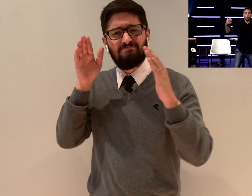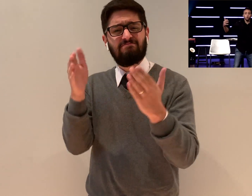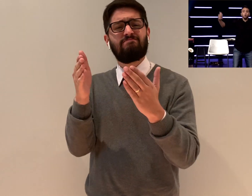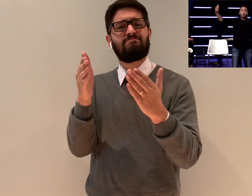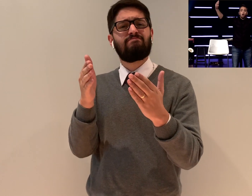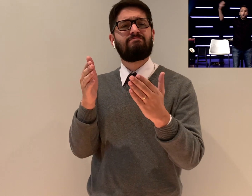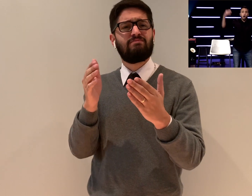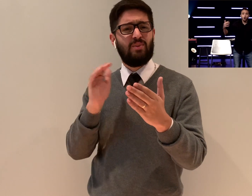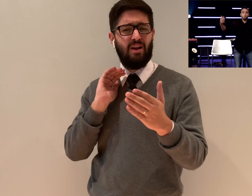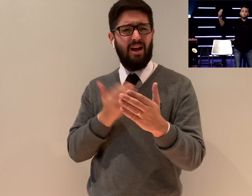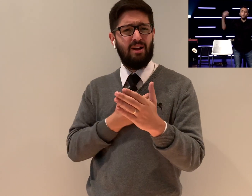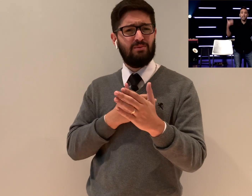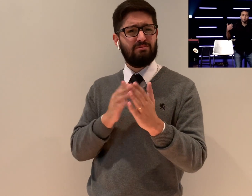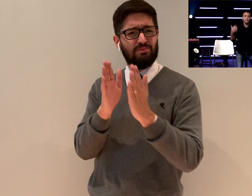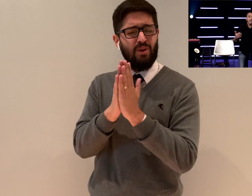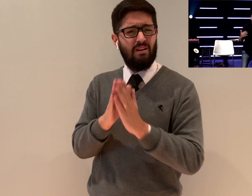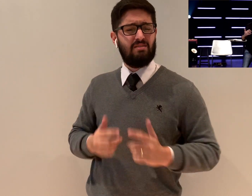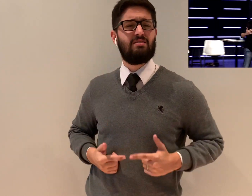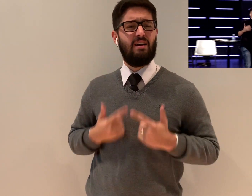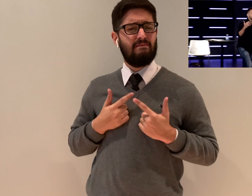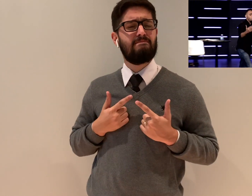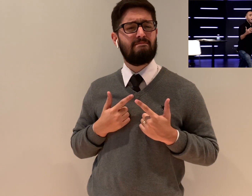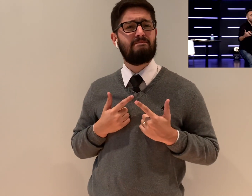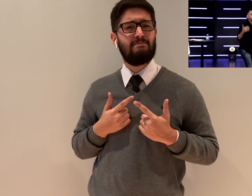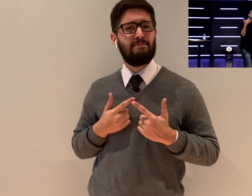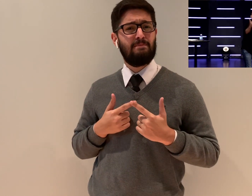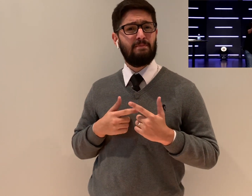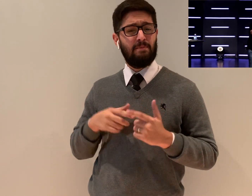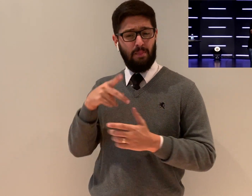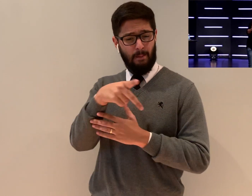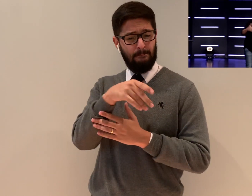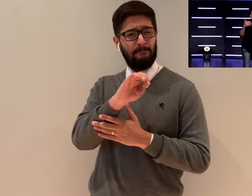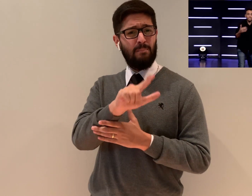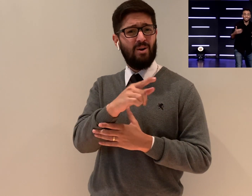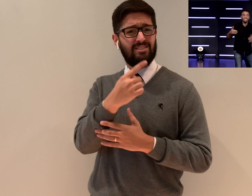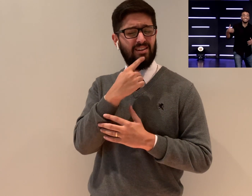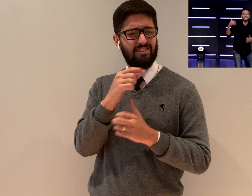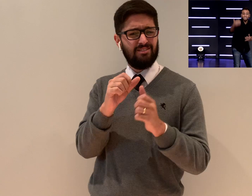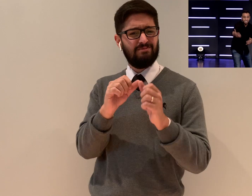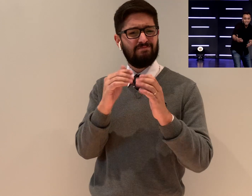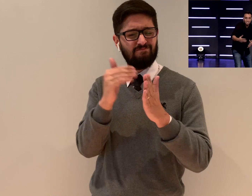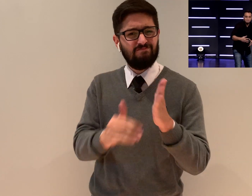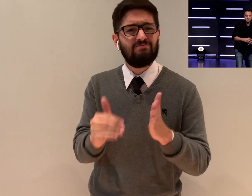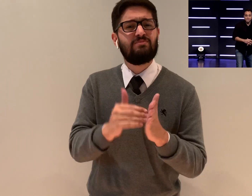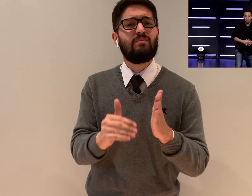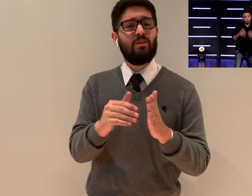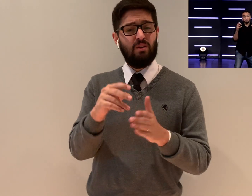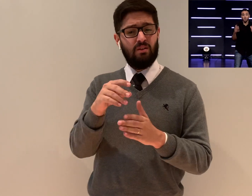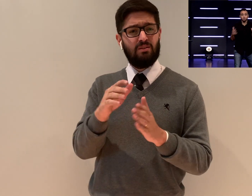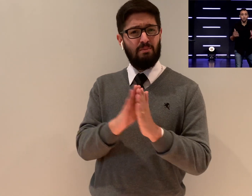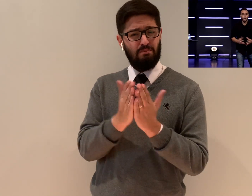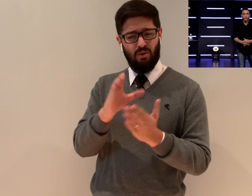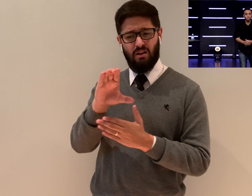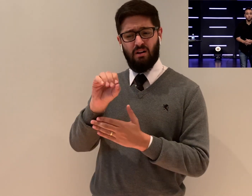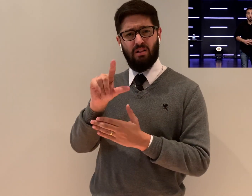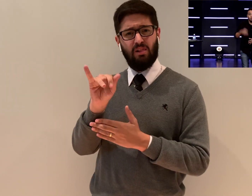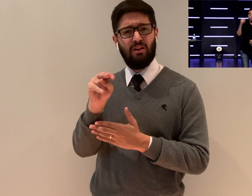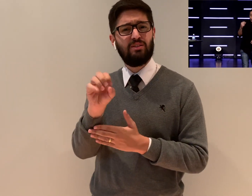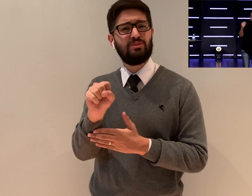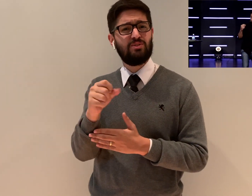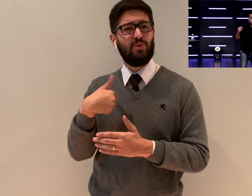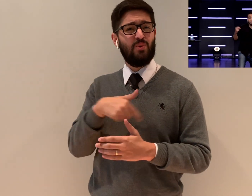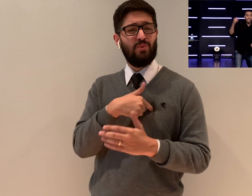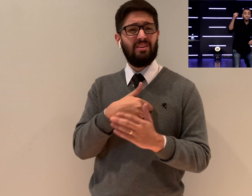to our prayer life, which is why the Apostle Paul says consistently in the book of Colossians,